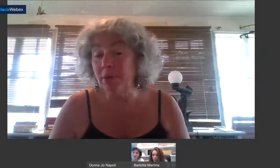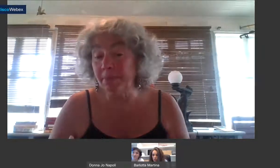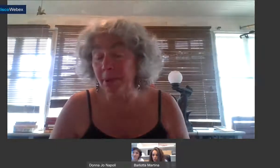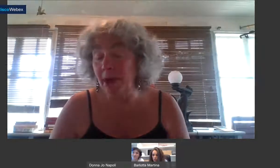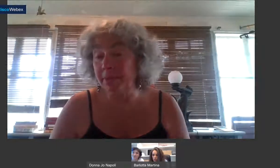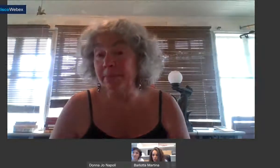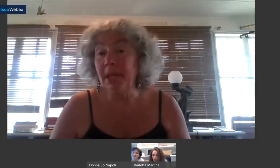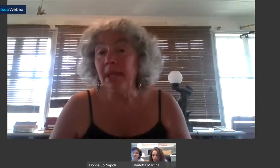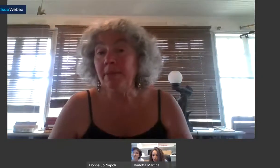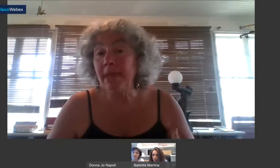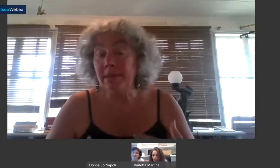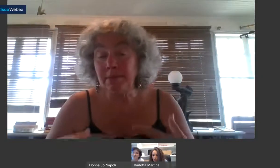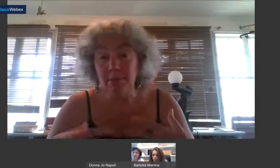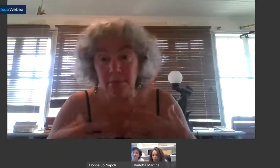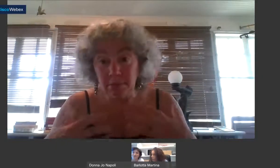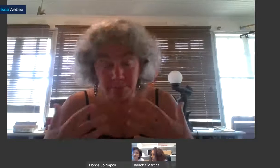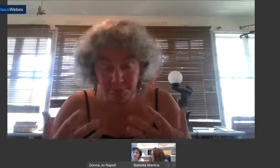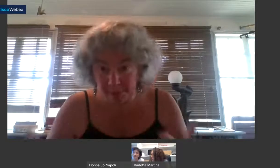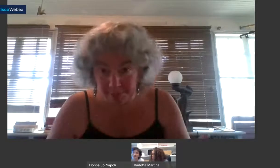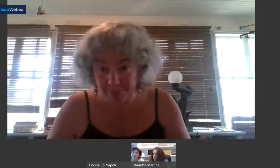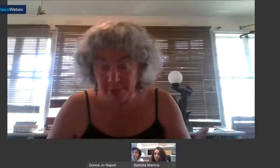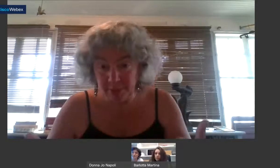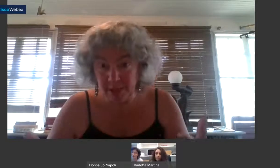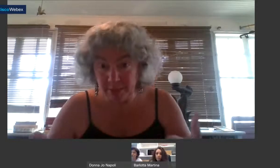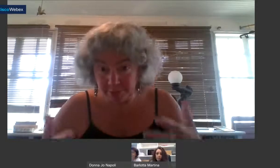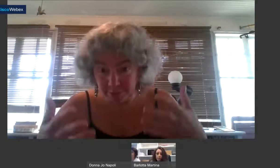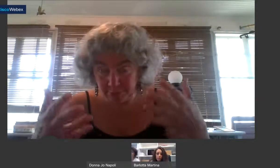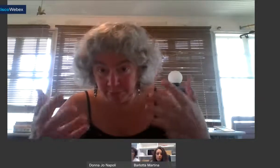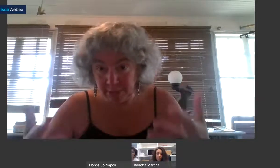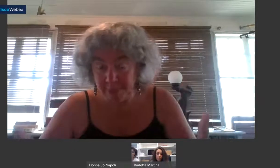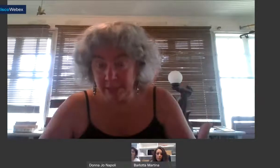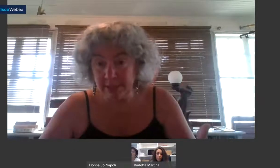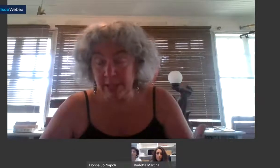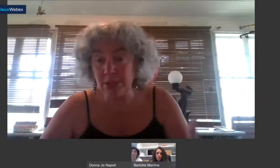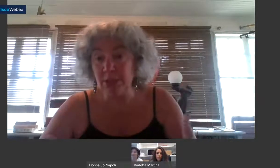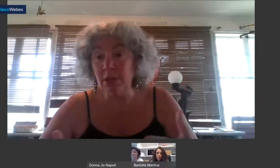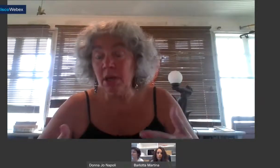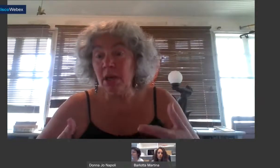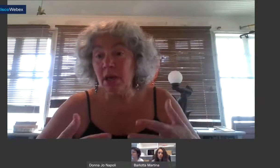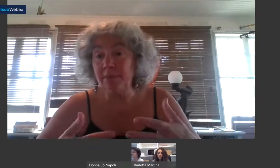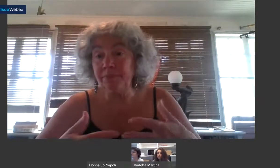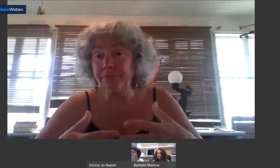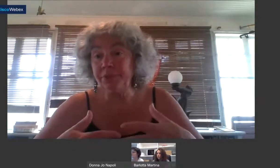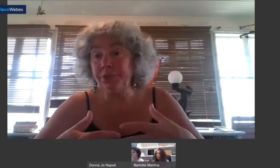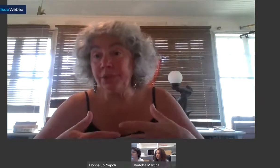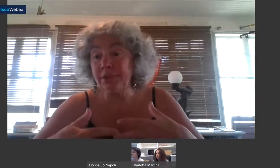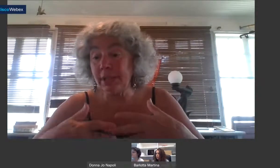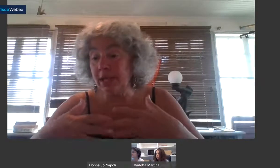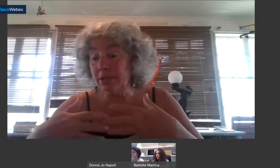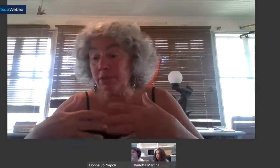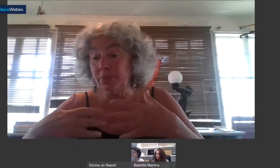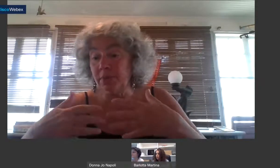physical problem, then probably you'll have rehabilitation, just like you